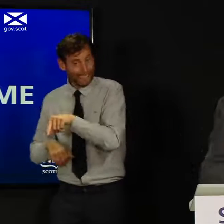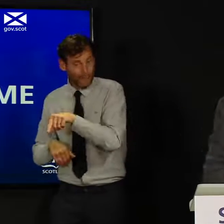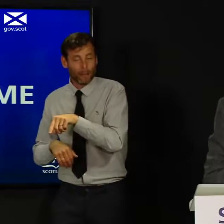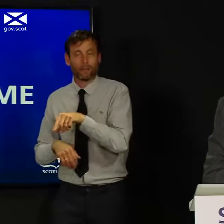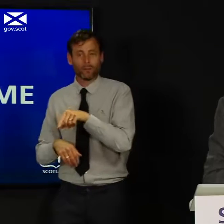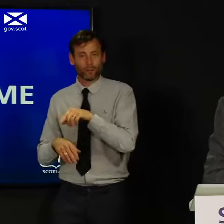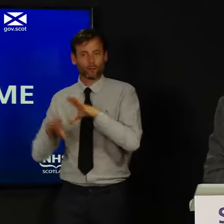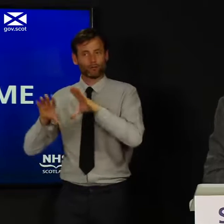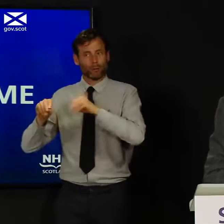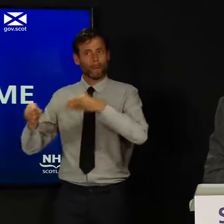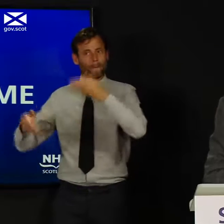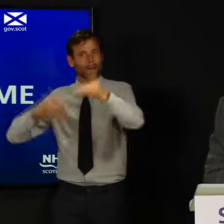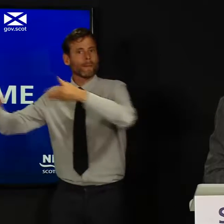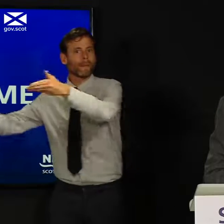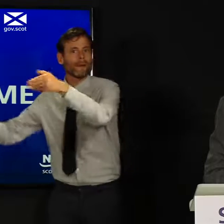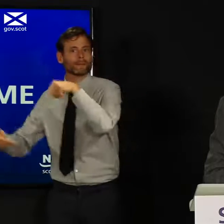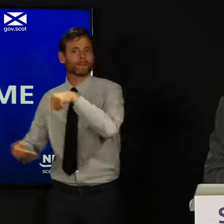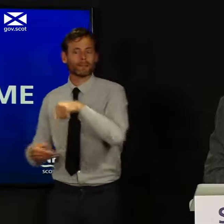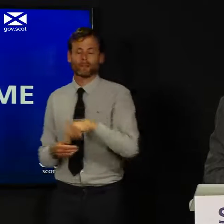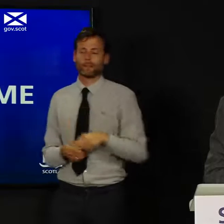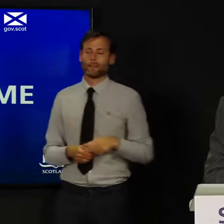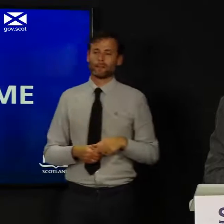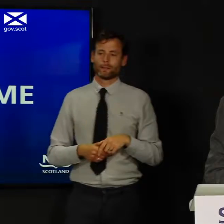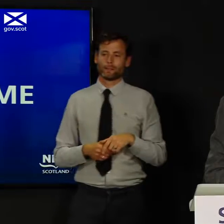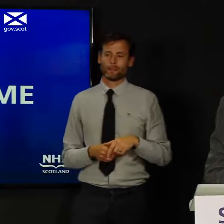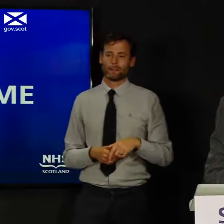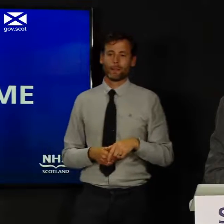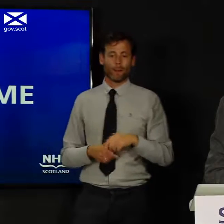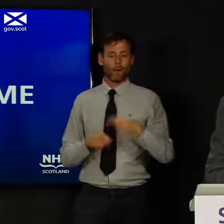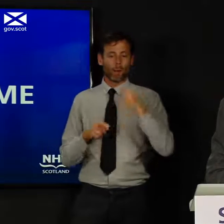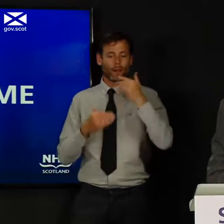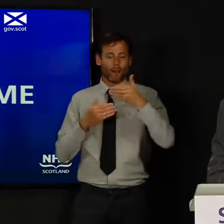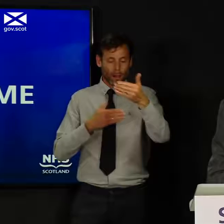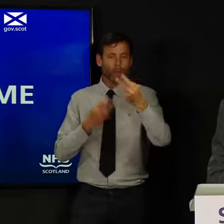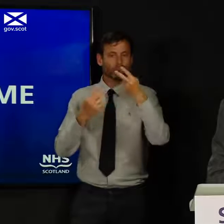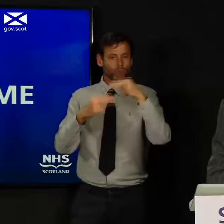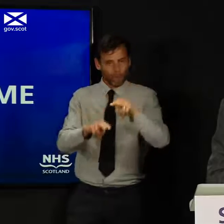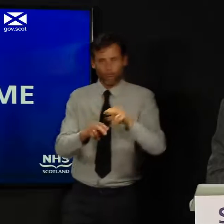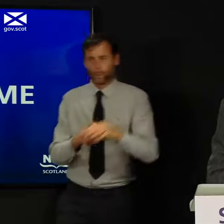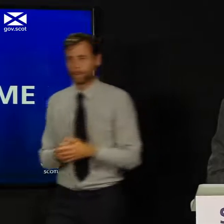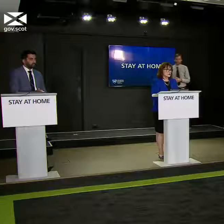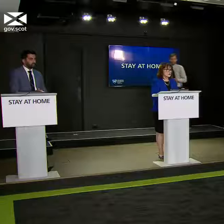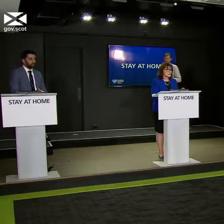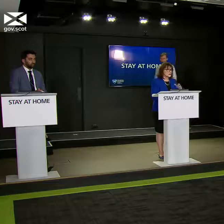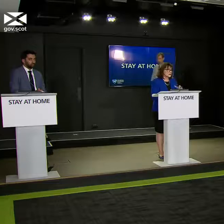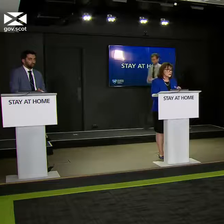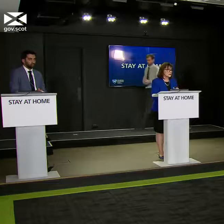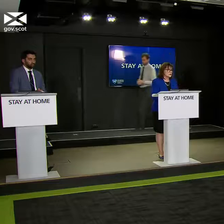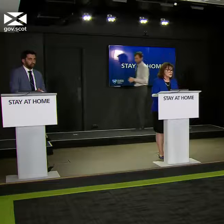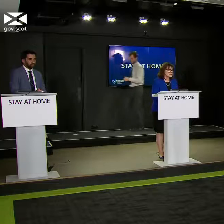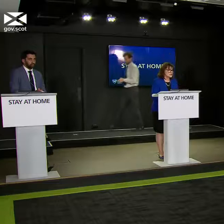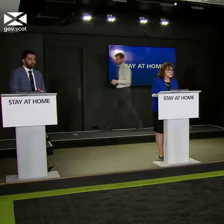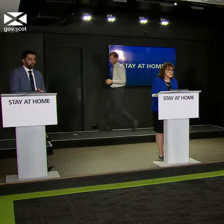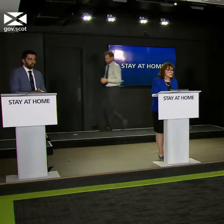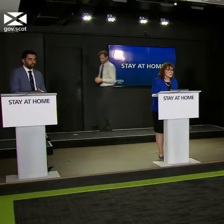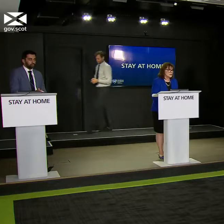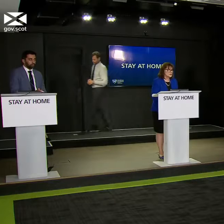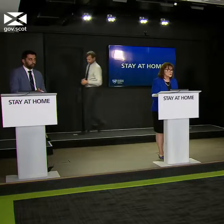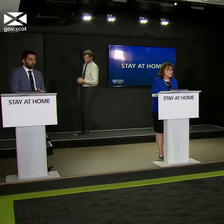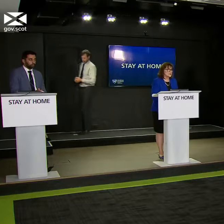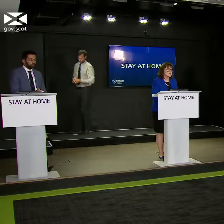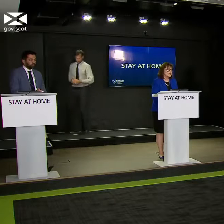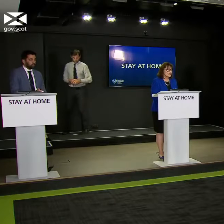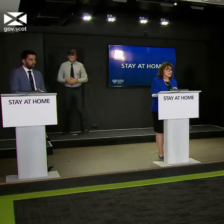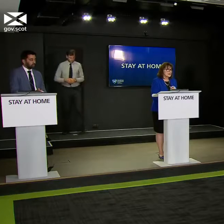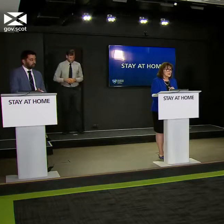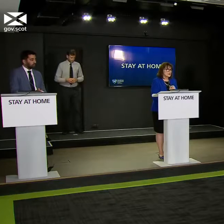then a judgment made by the Cabinet Secretary and the First Minister. And on the other part of your question, Gina,